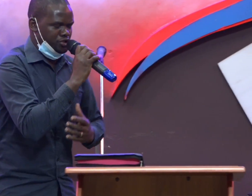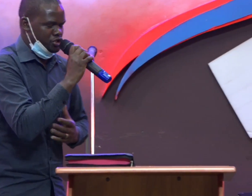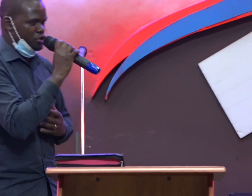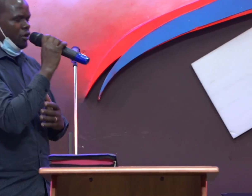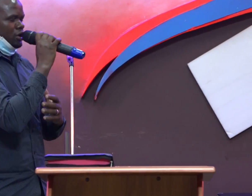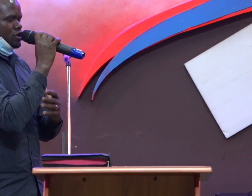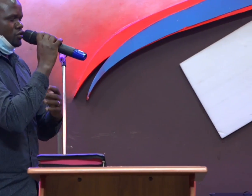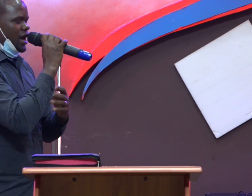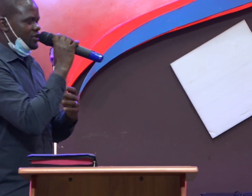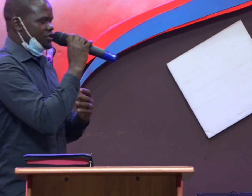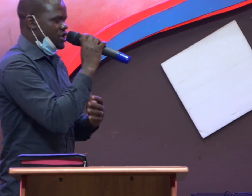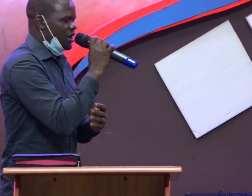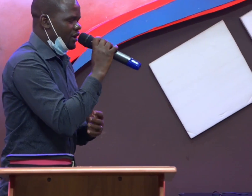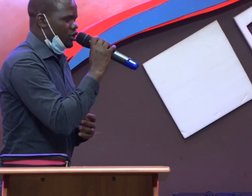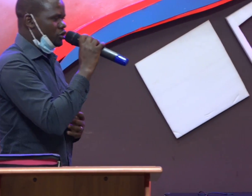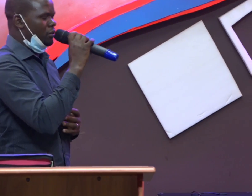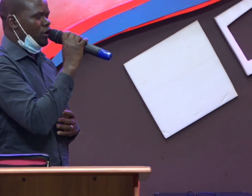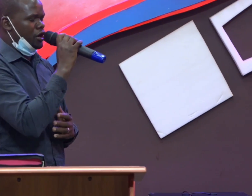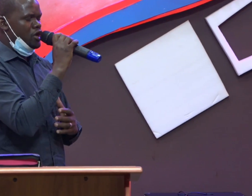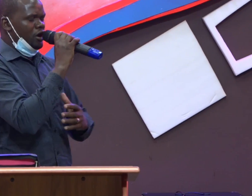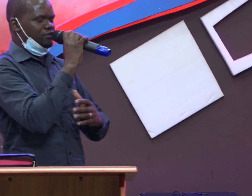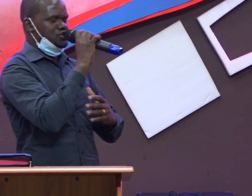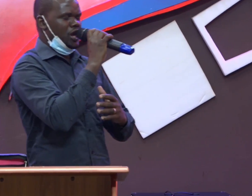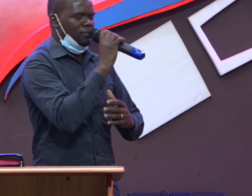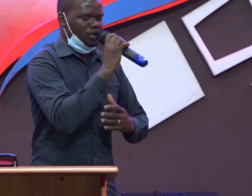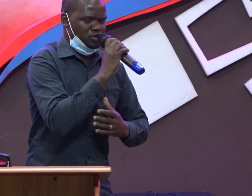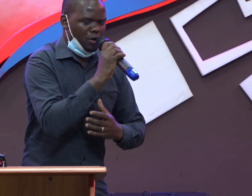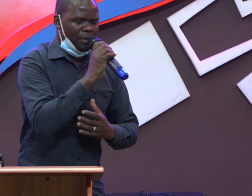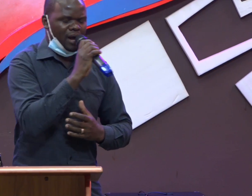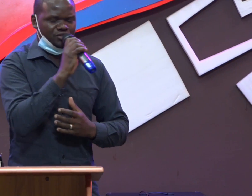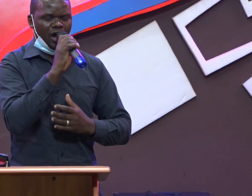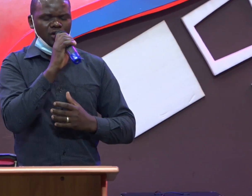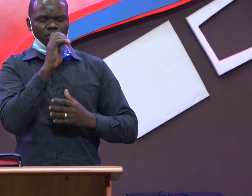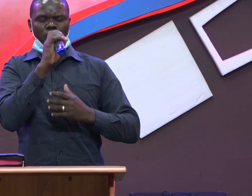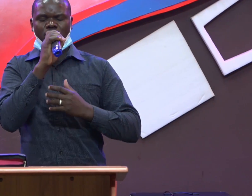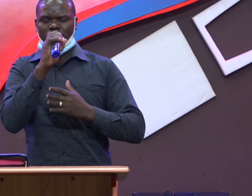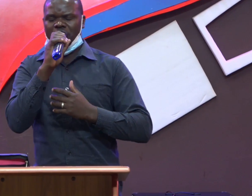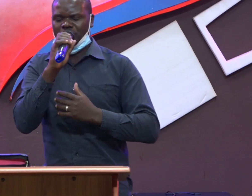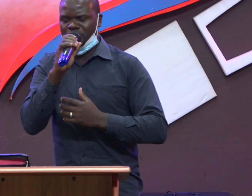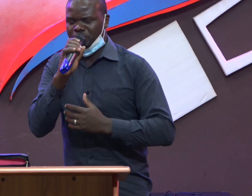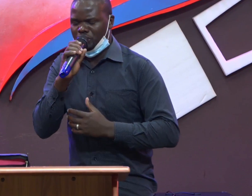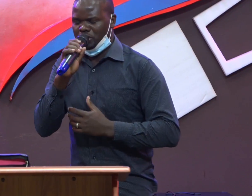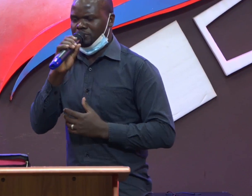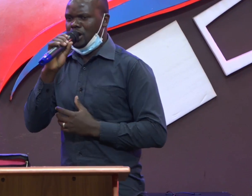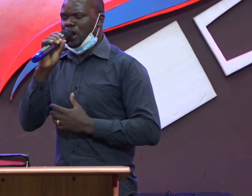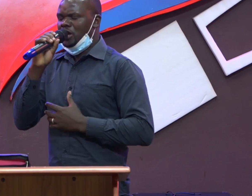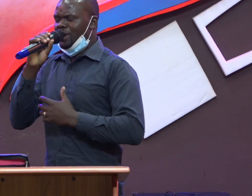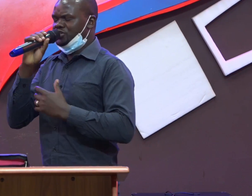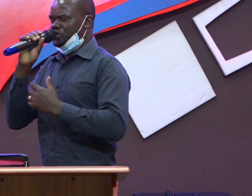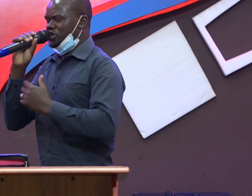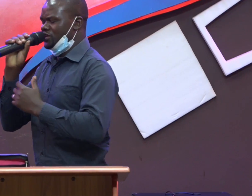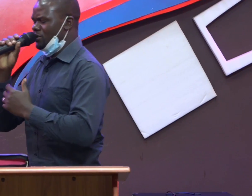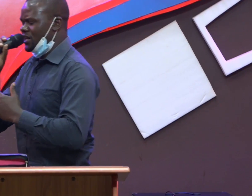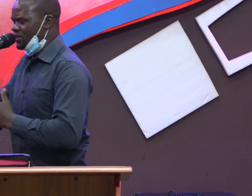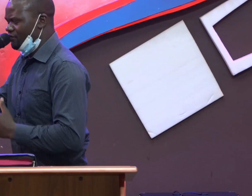fellowship with you. We reach to that stature, heavenly King of glory, of resembling your master. We were created in your image,